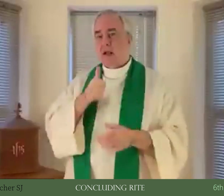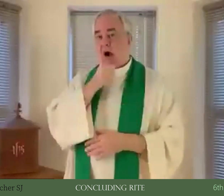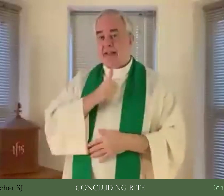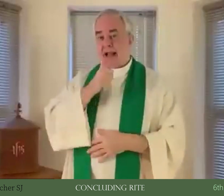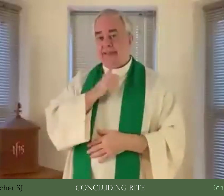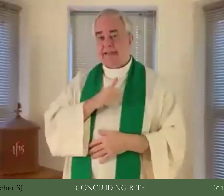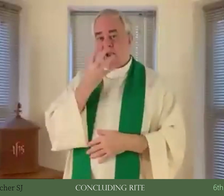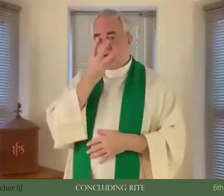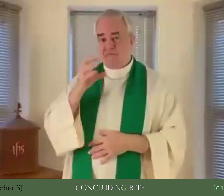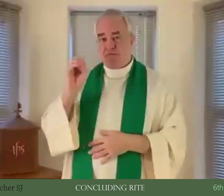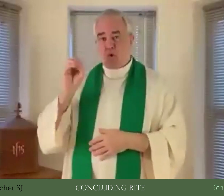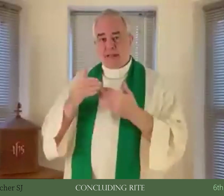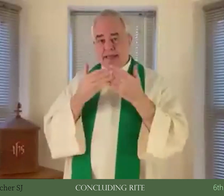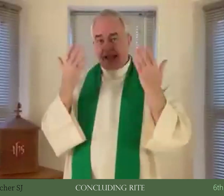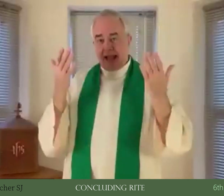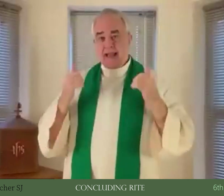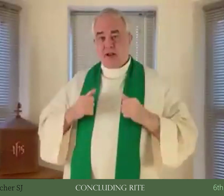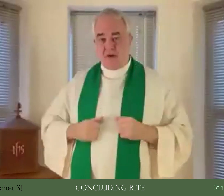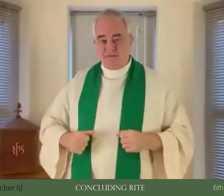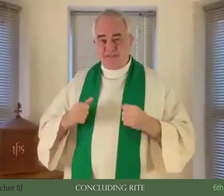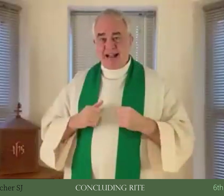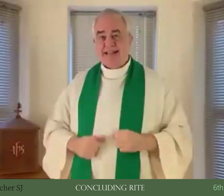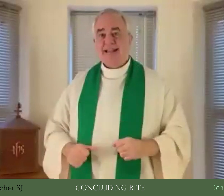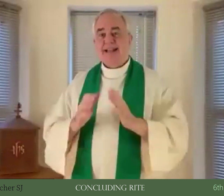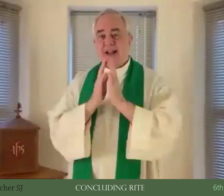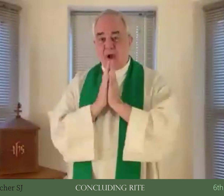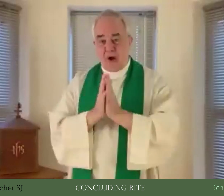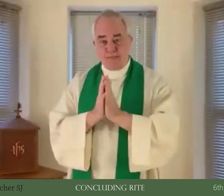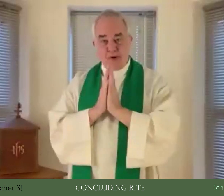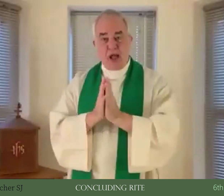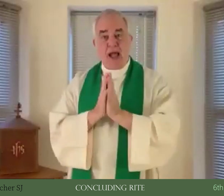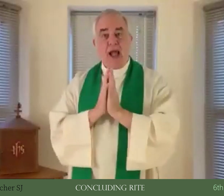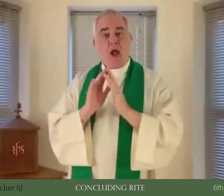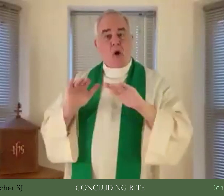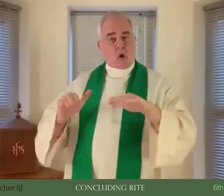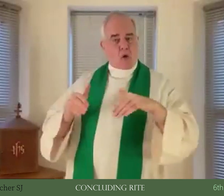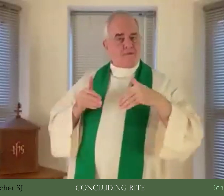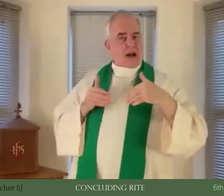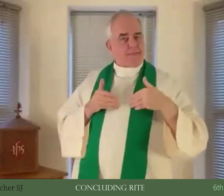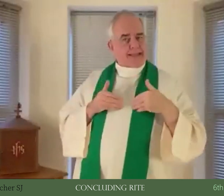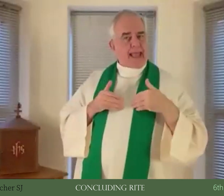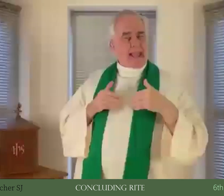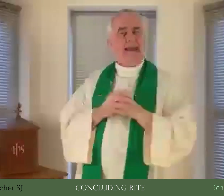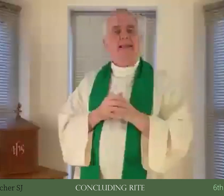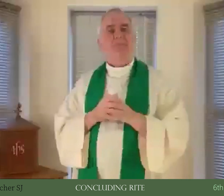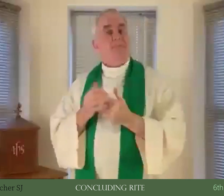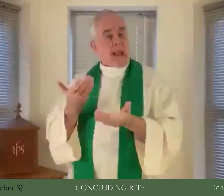of Lent, 40 days of fasting, of prayer, of abstaining